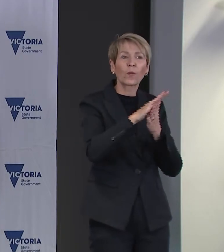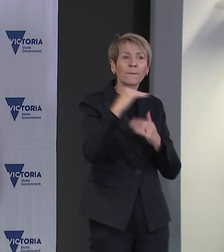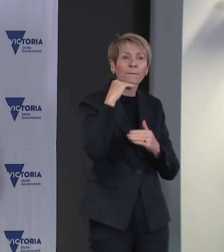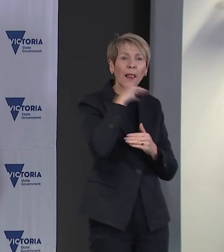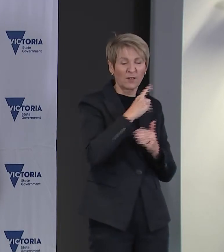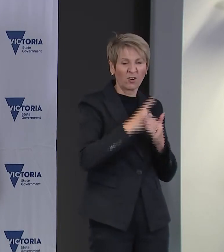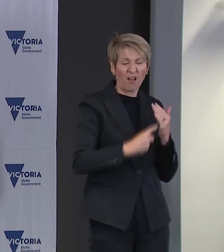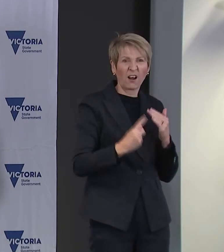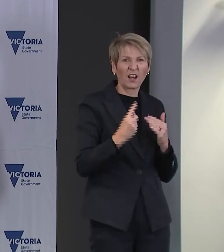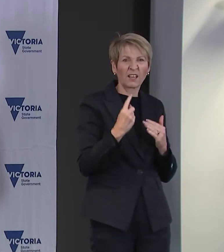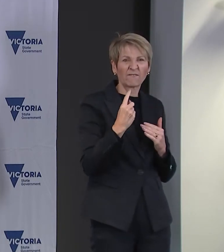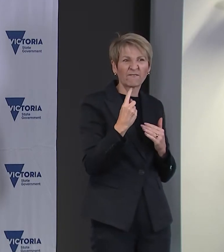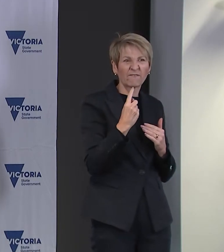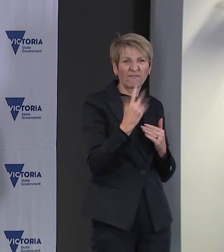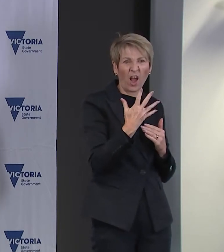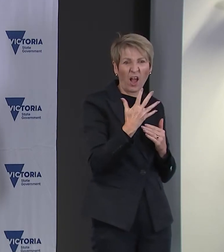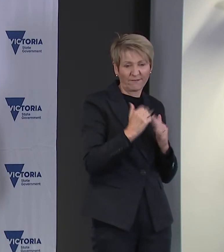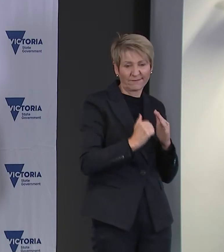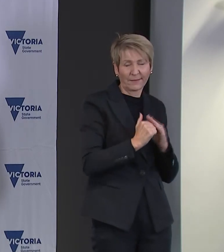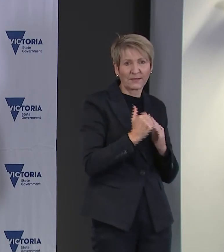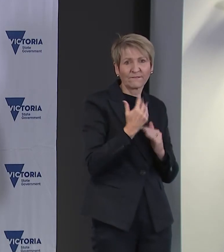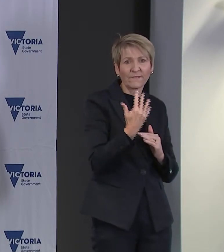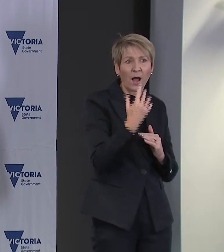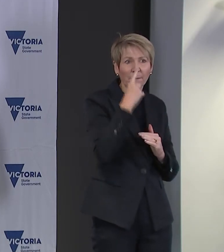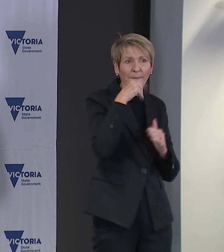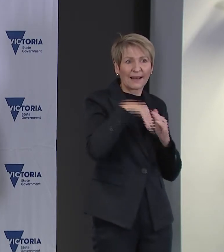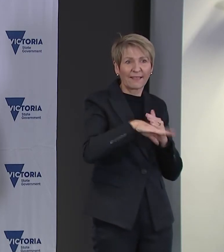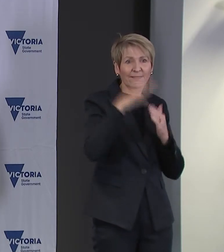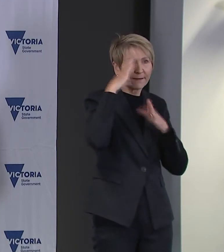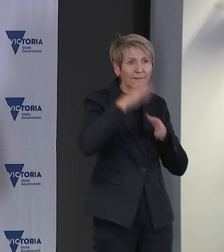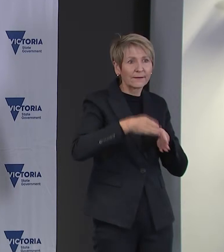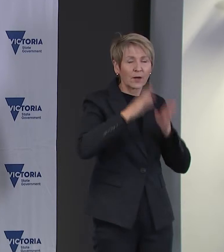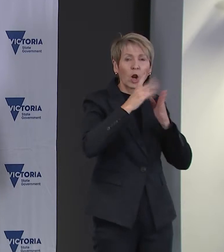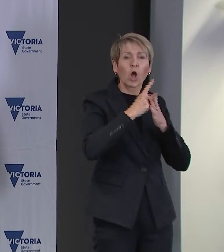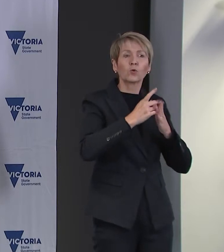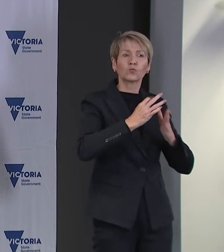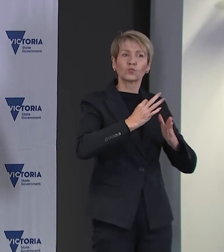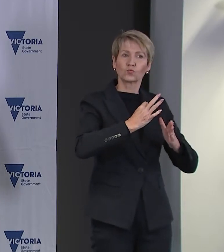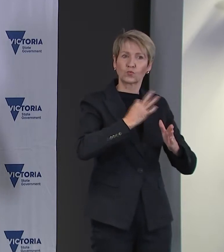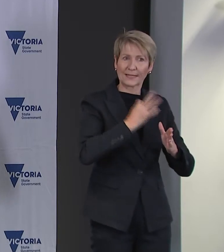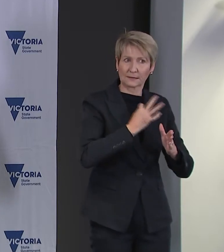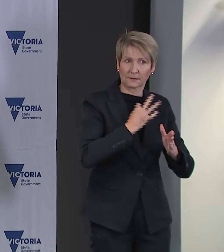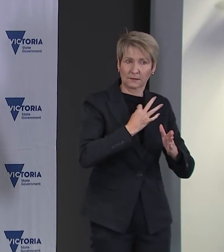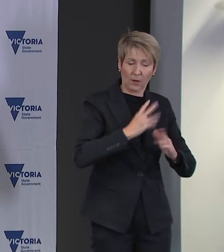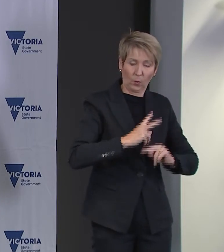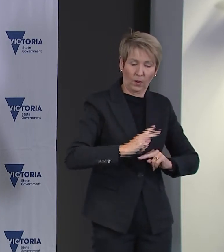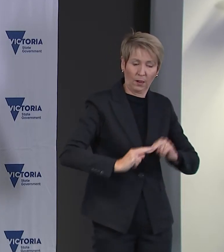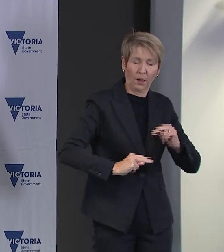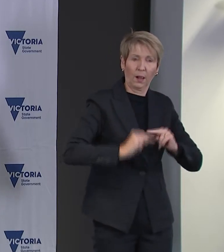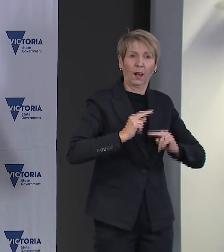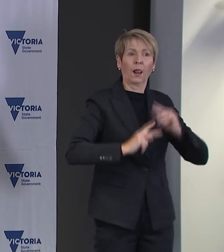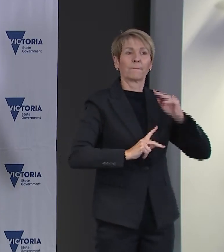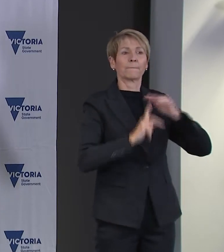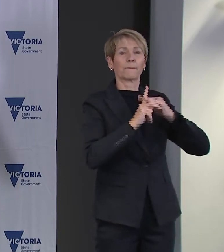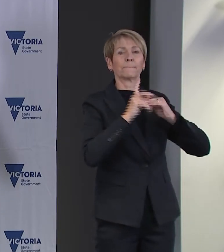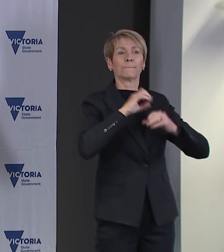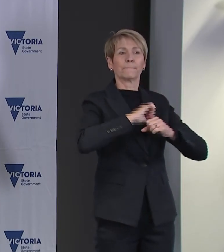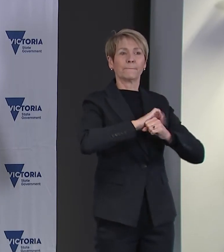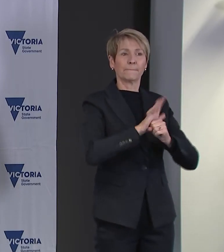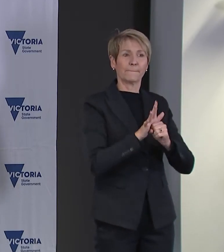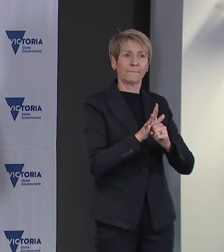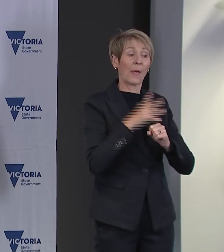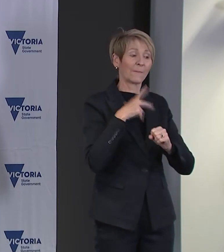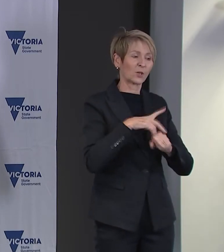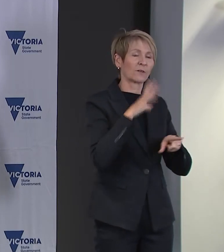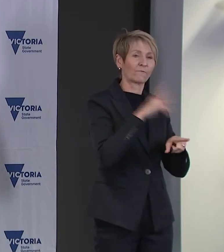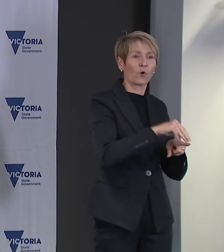Somewhere between 0 and 5. We don't want to identify families, so we want to make sure that we work cooperatively.